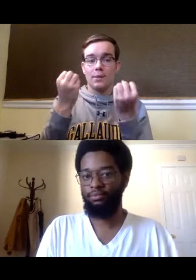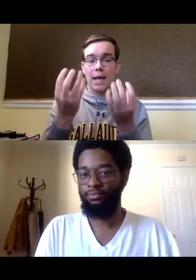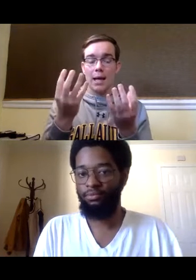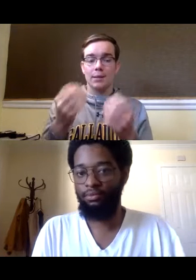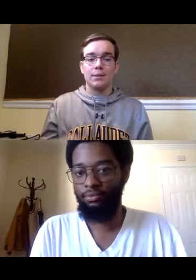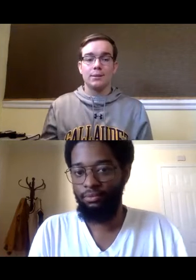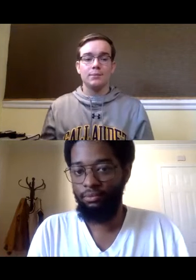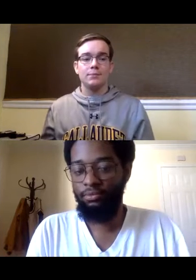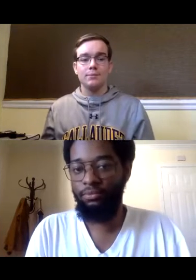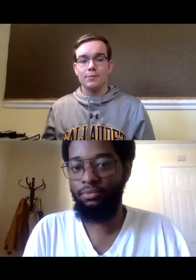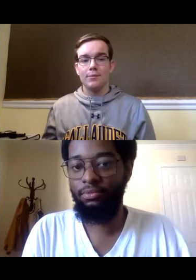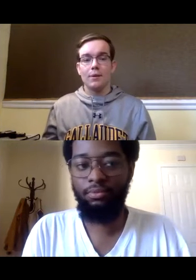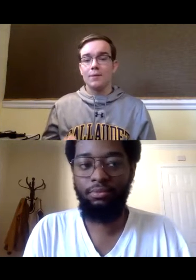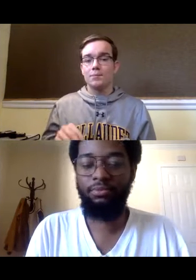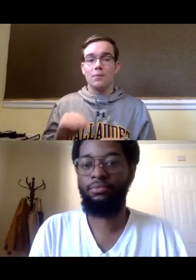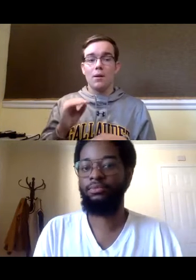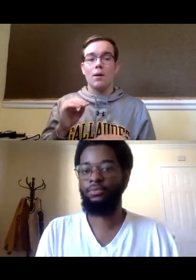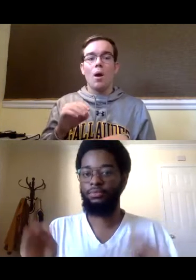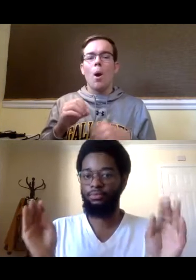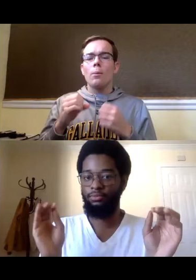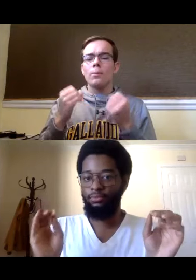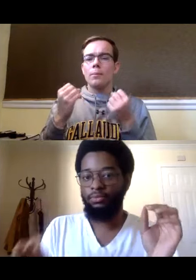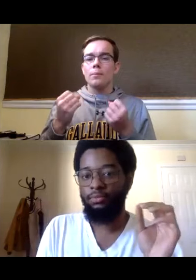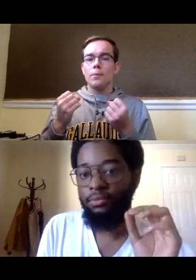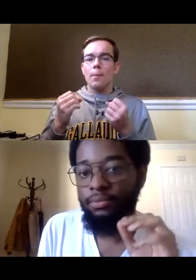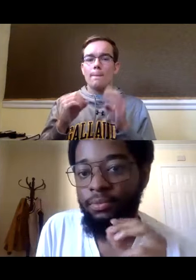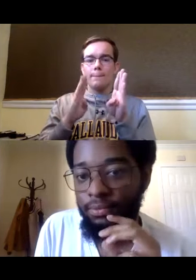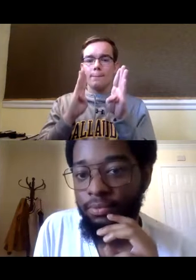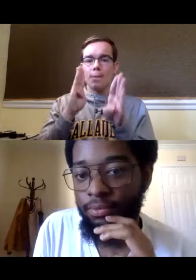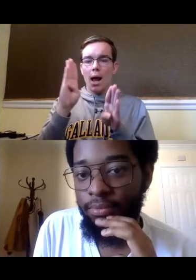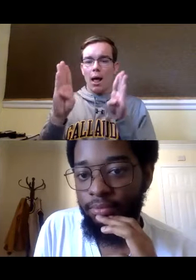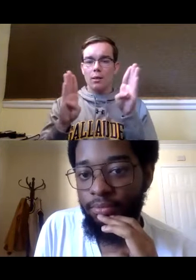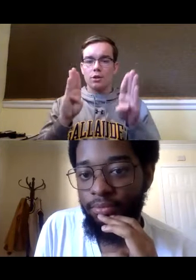Now we have some STEM signs or scientific signs.